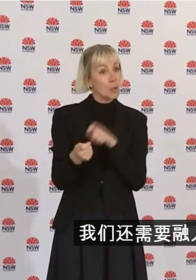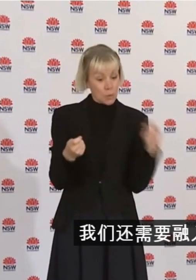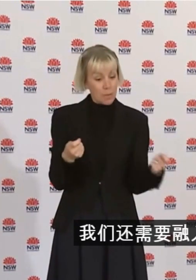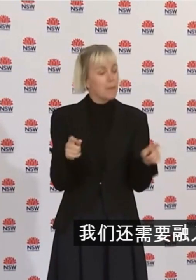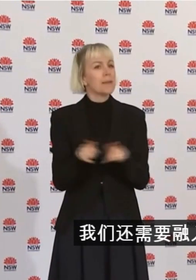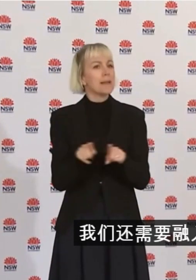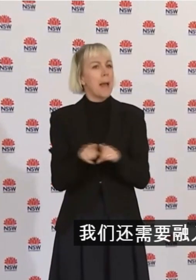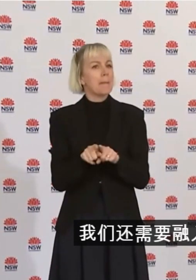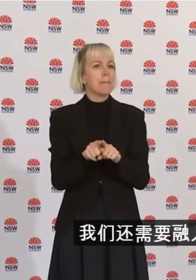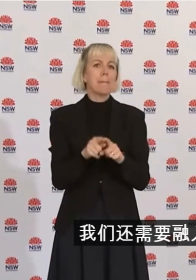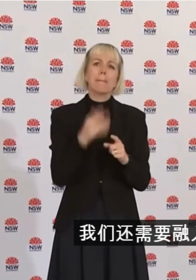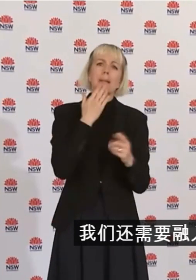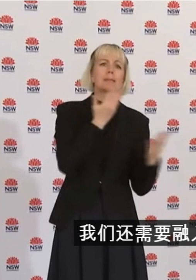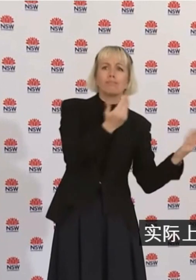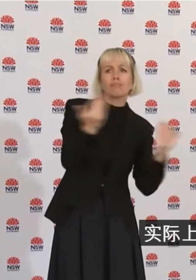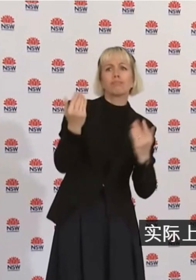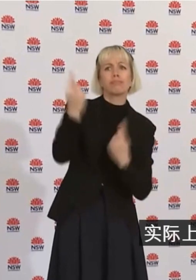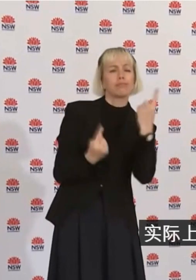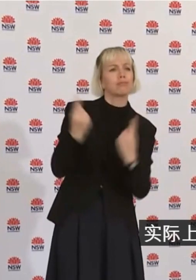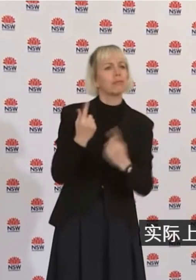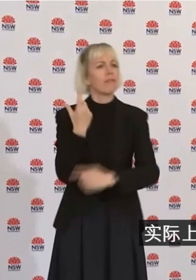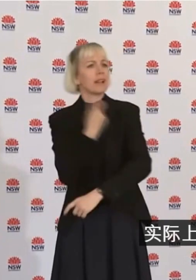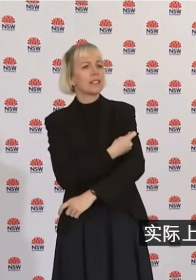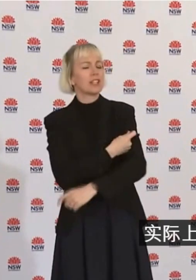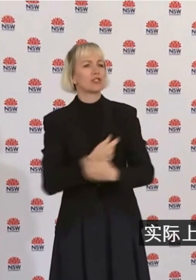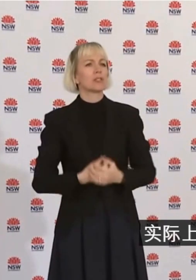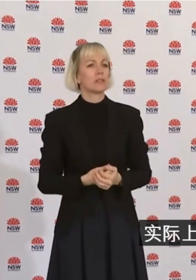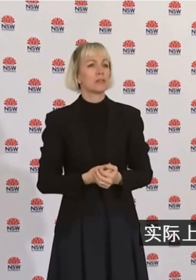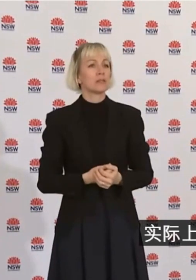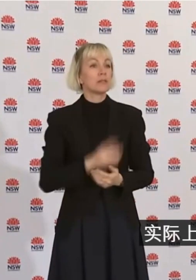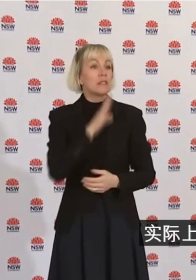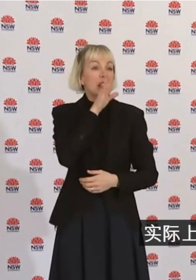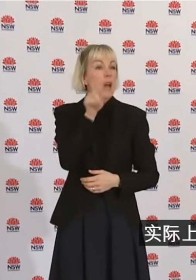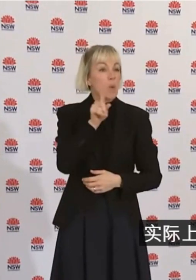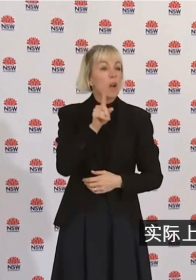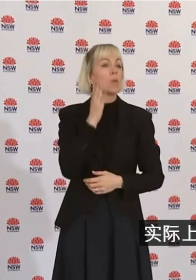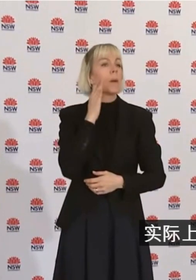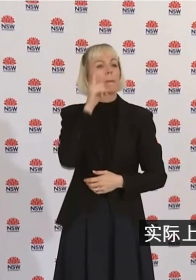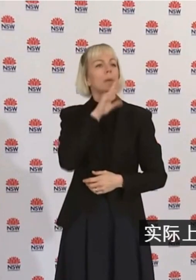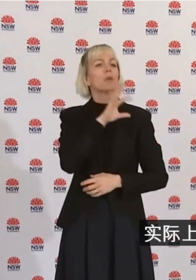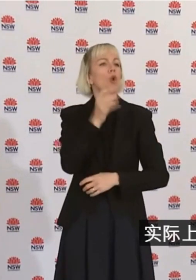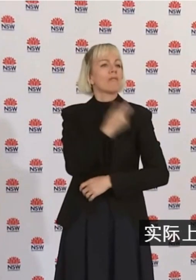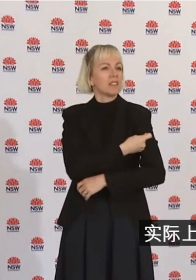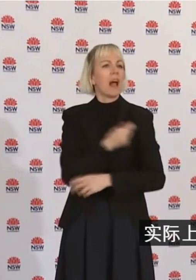with the sadder messages about people actually getting the virus and dying.